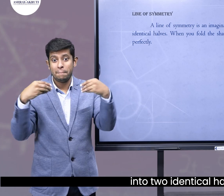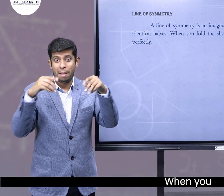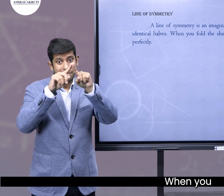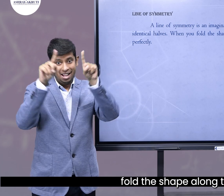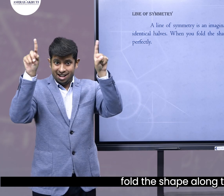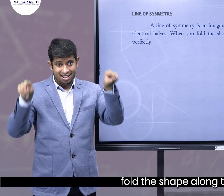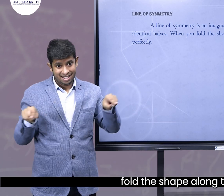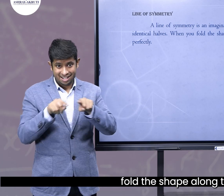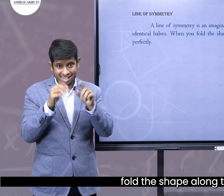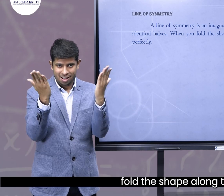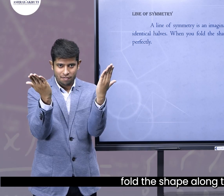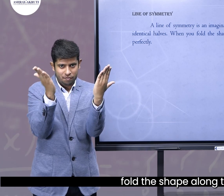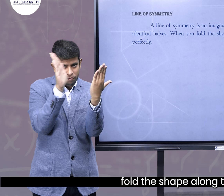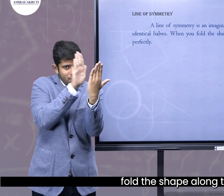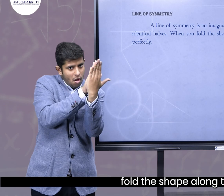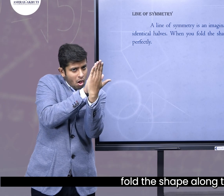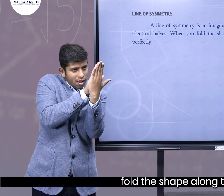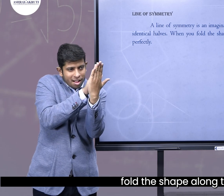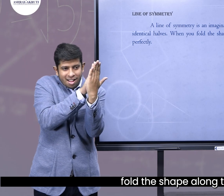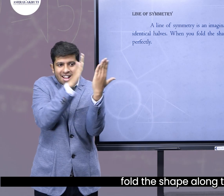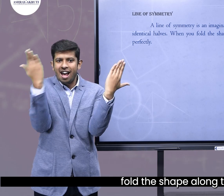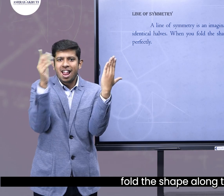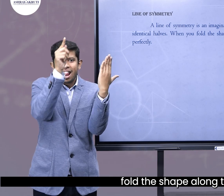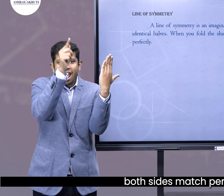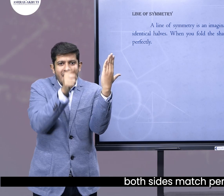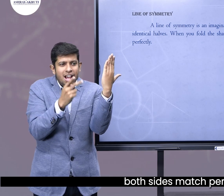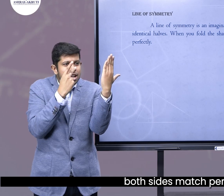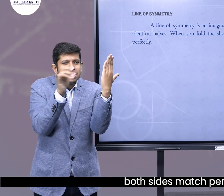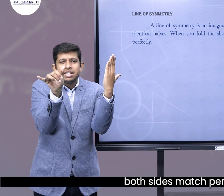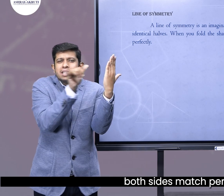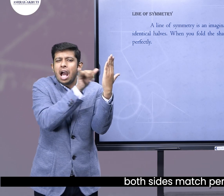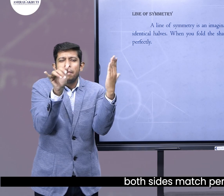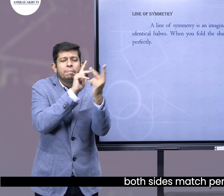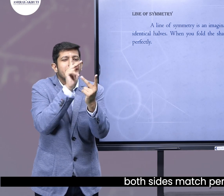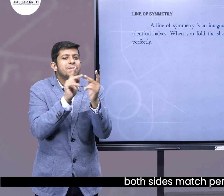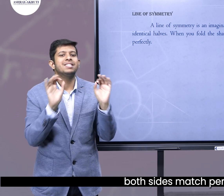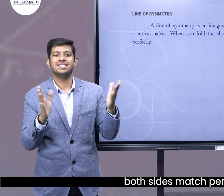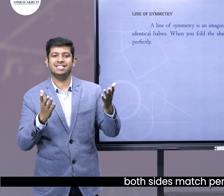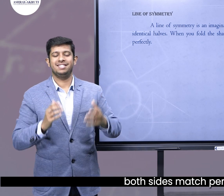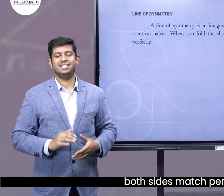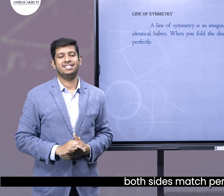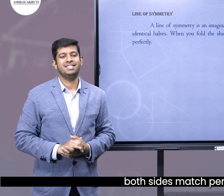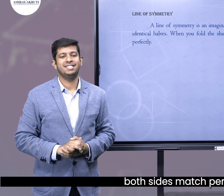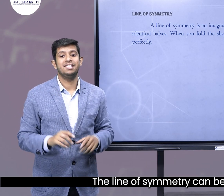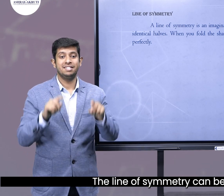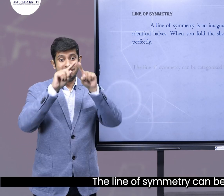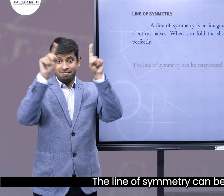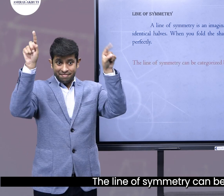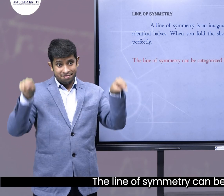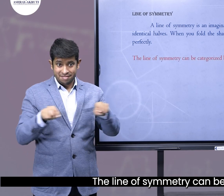When you fold the shape along this line, both sides match perfectly. The line of